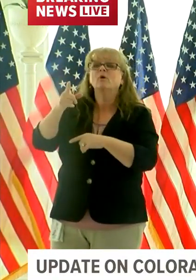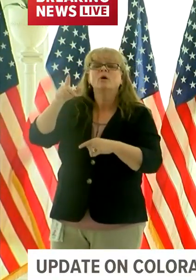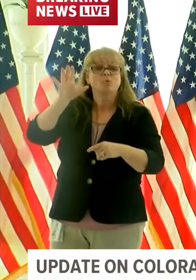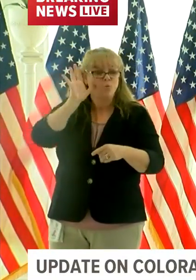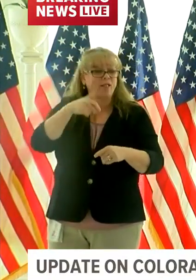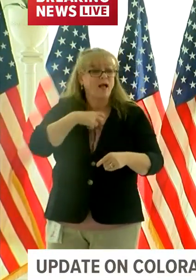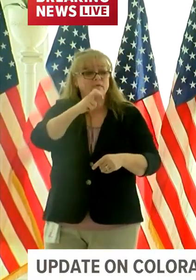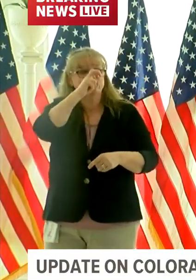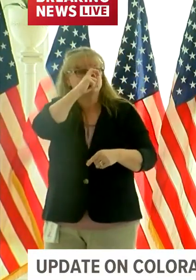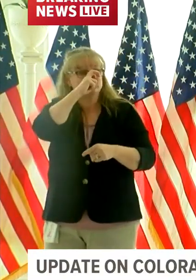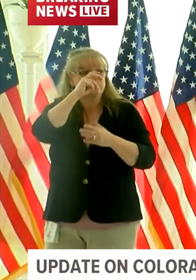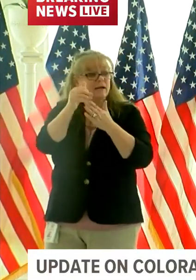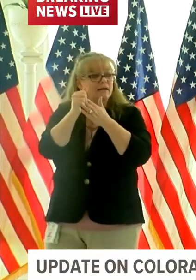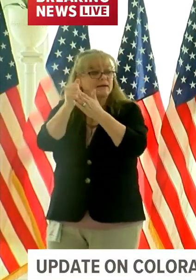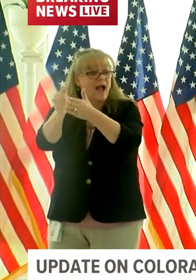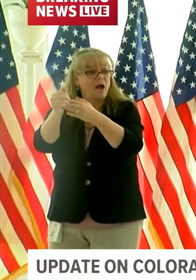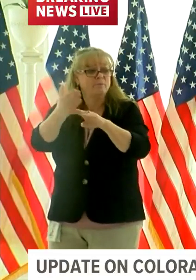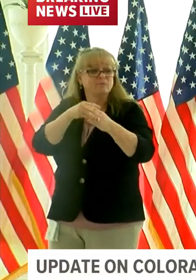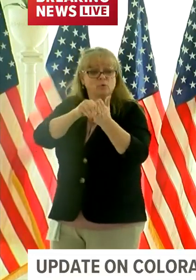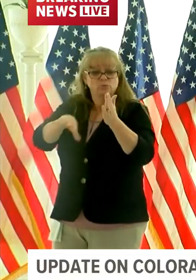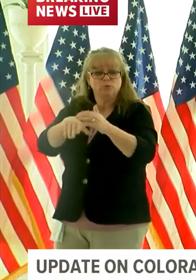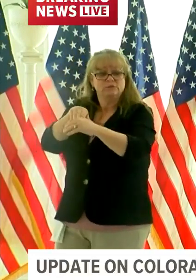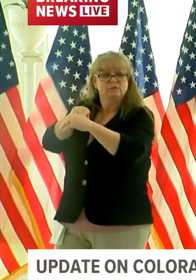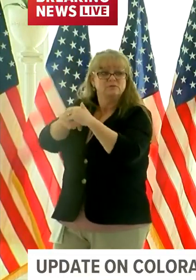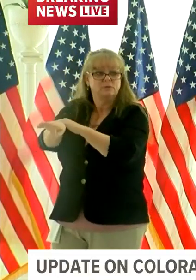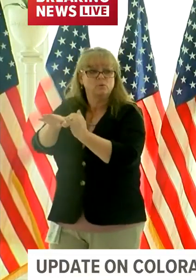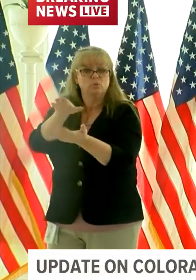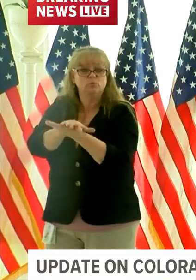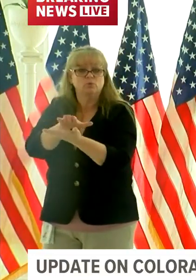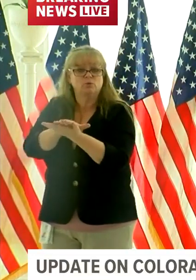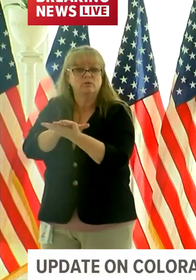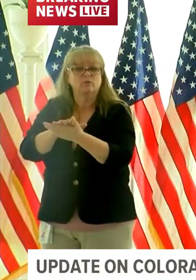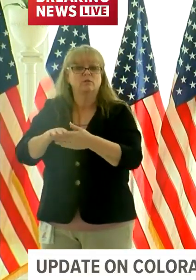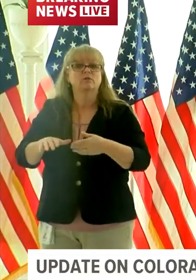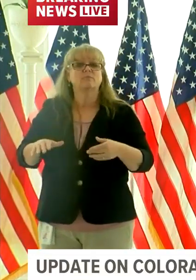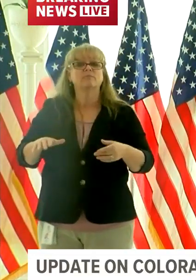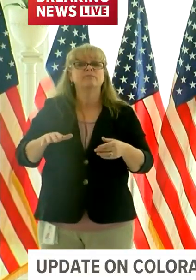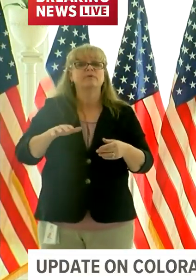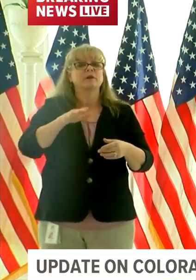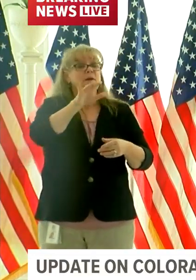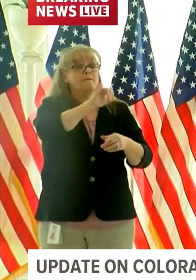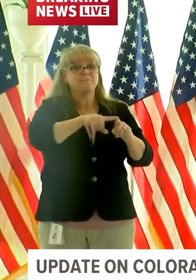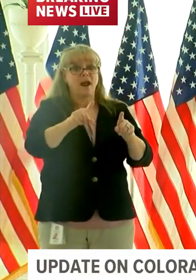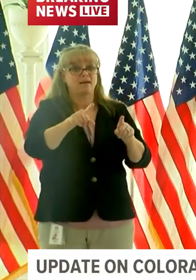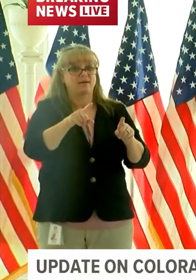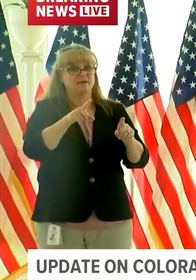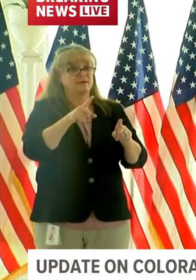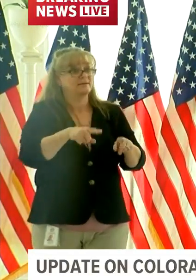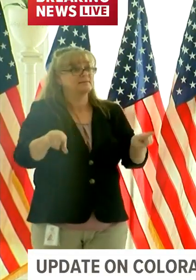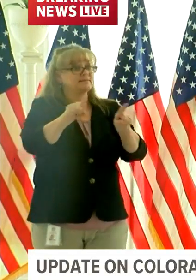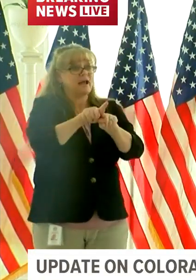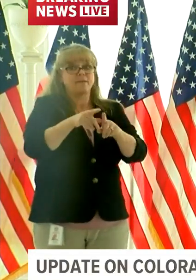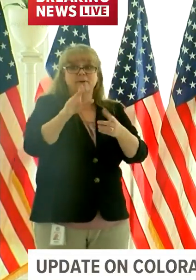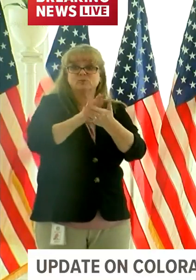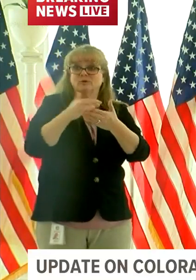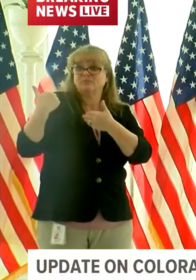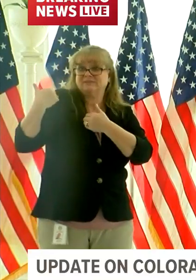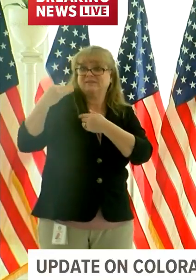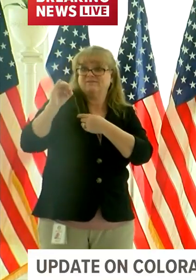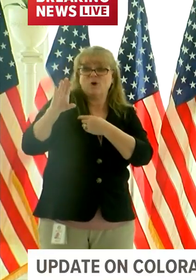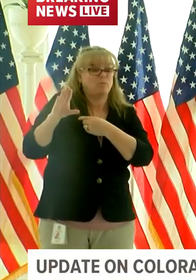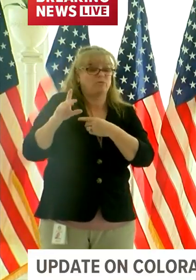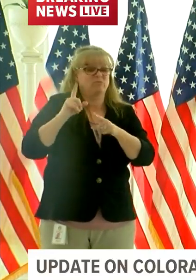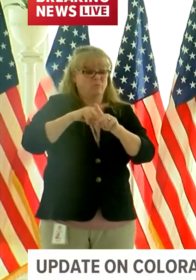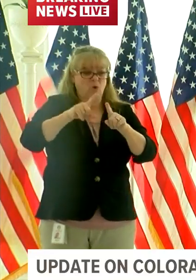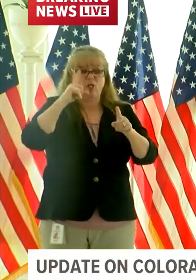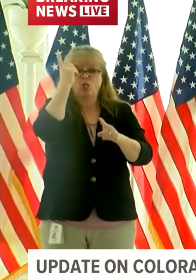Everybody knows that, but those parameters will be issued for those classes that are resuming. But Governor, what has to happen to actually